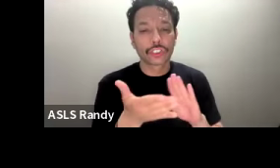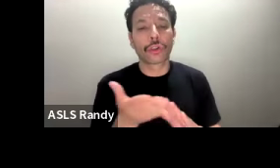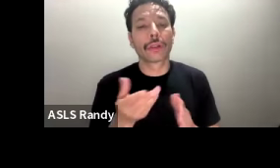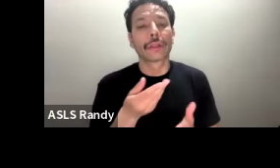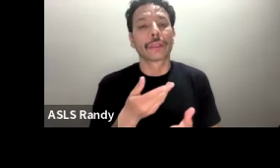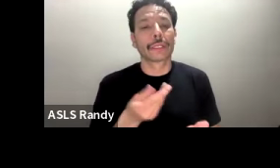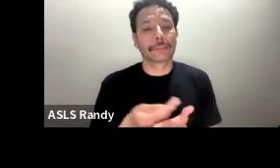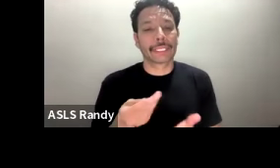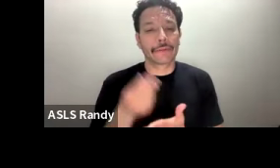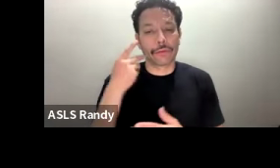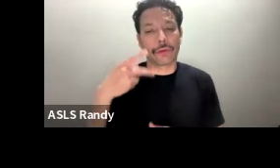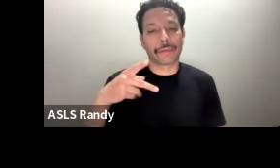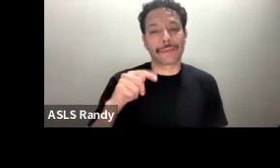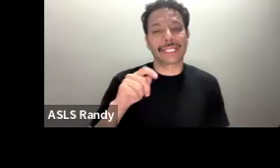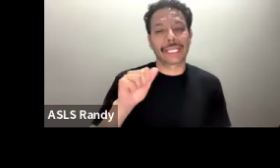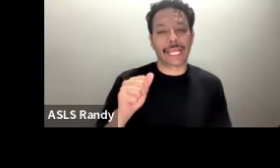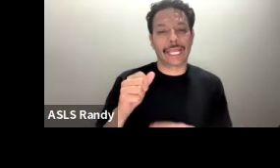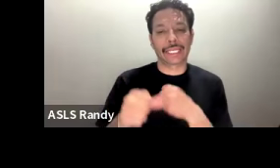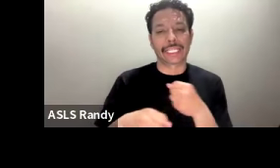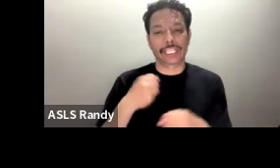expenses for the PTA year to date.